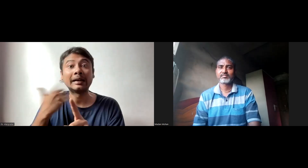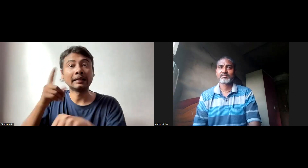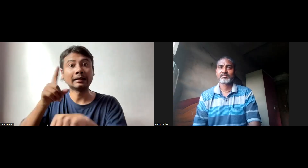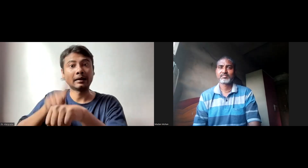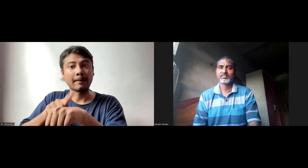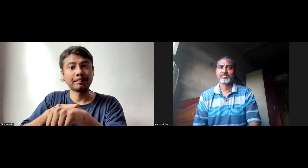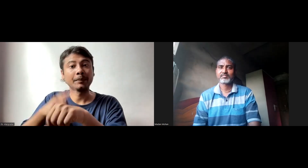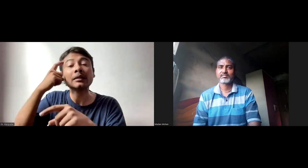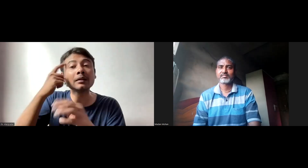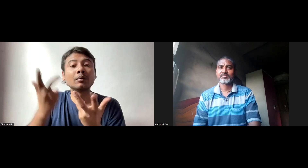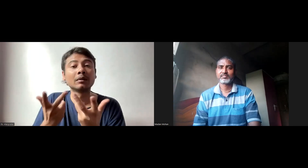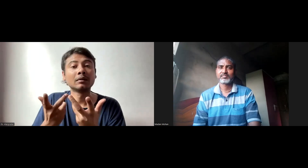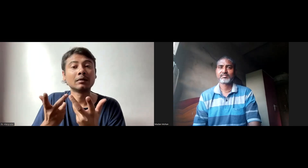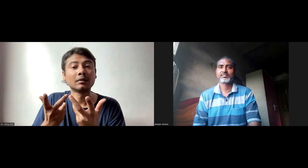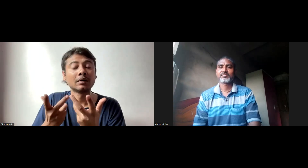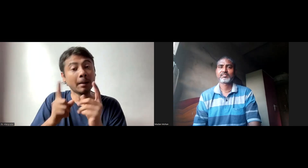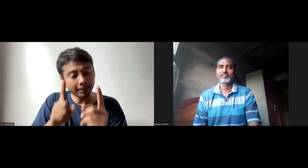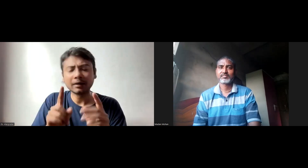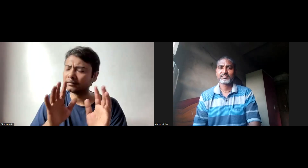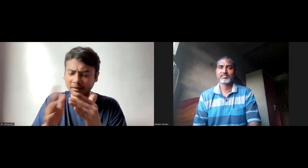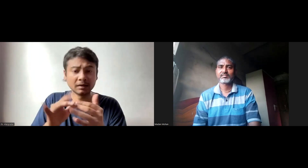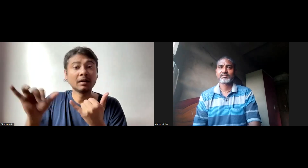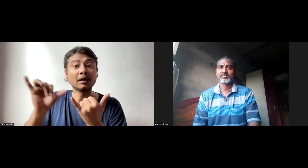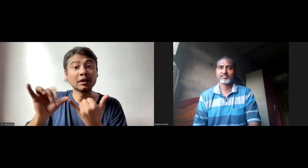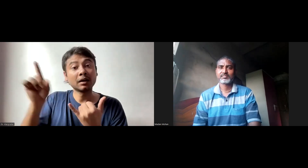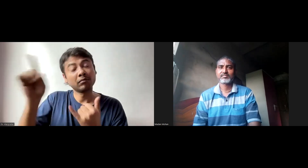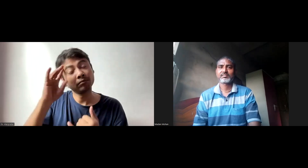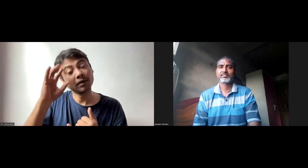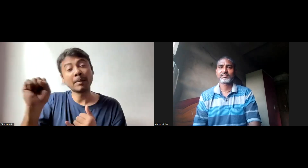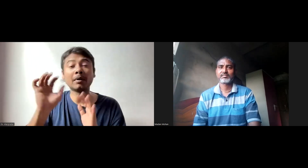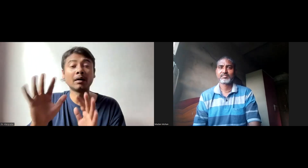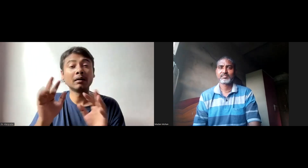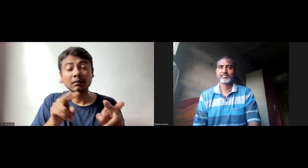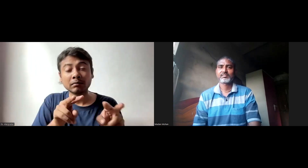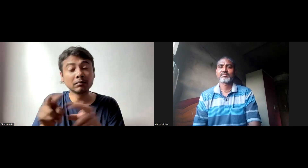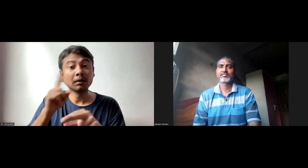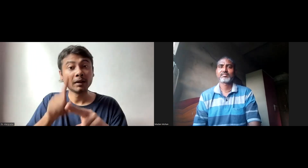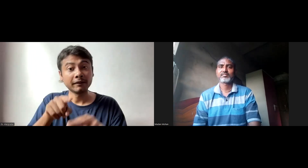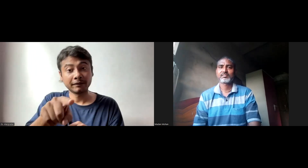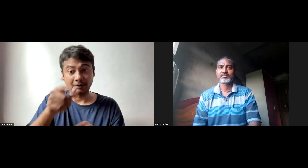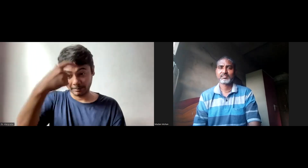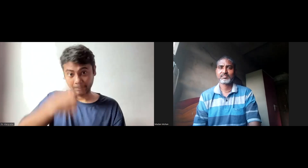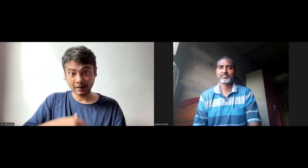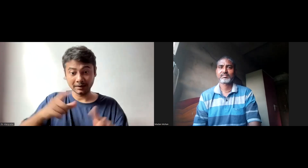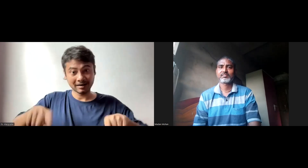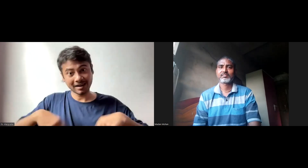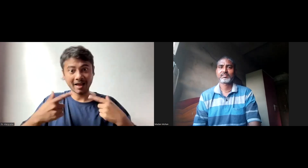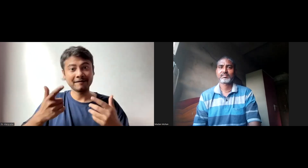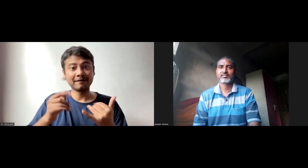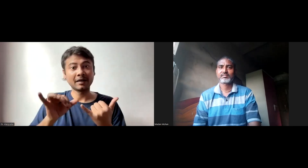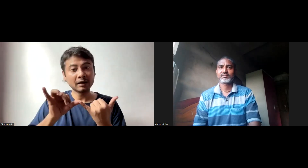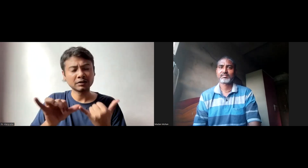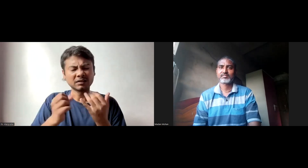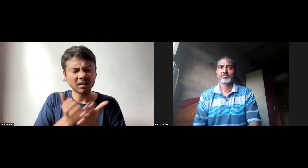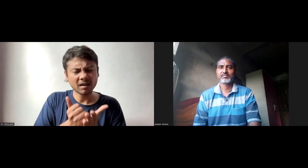work, little bit of service you have done for me, then you will, if you get a birth next time